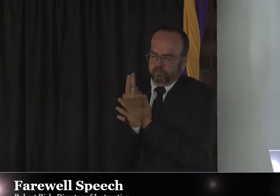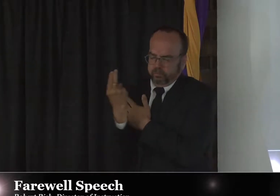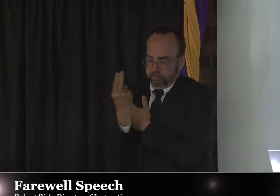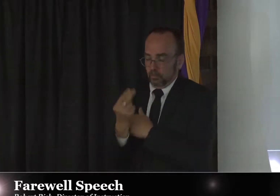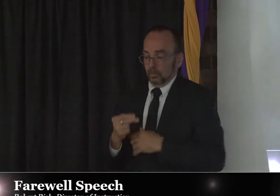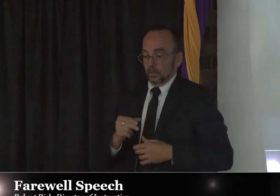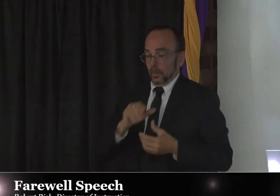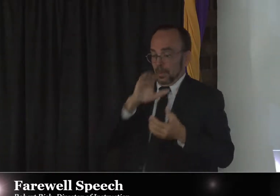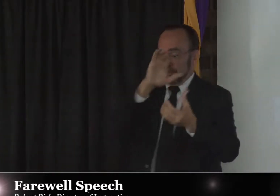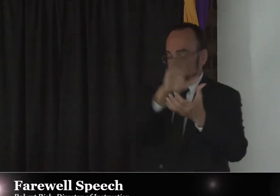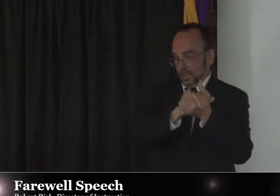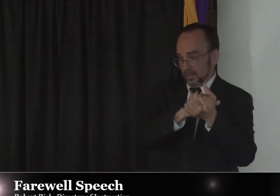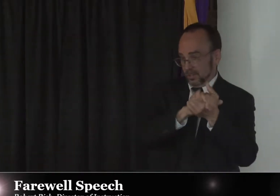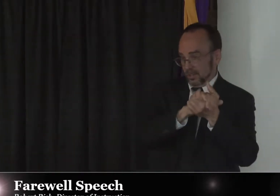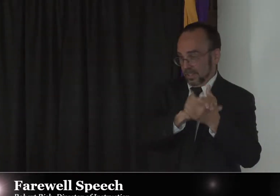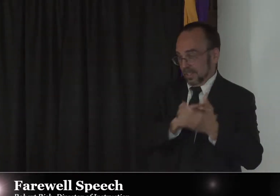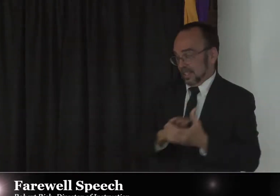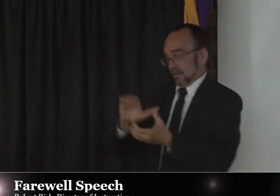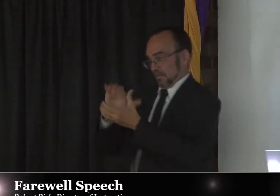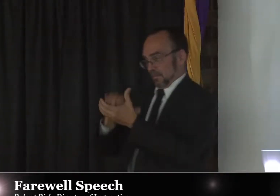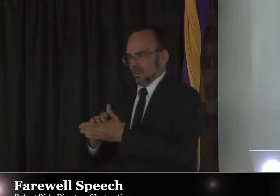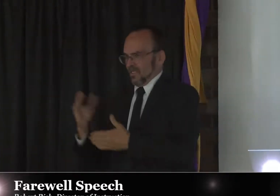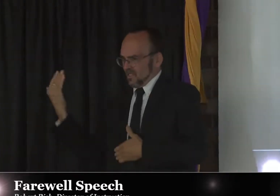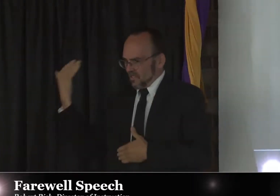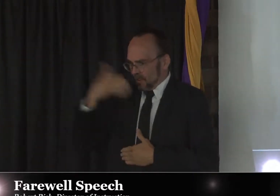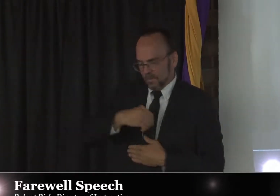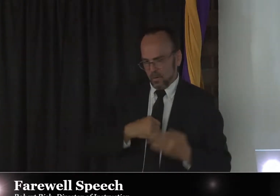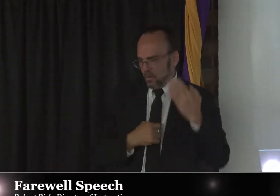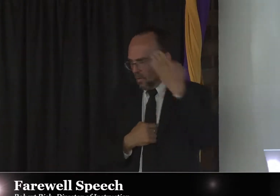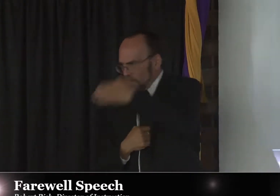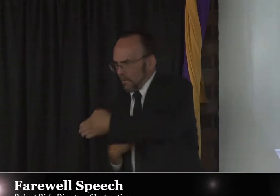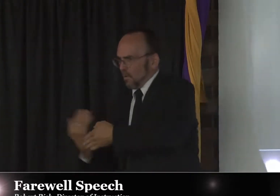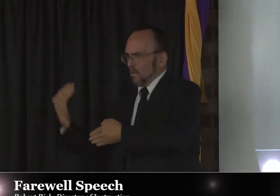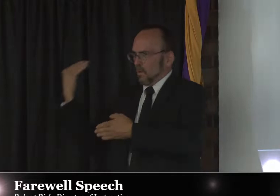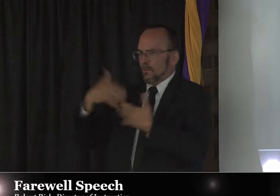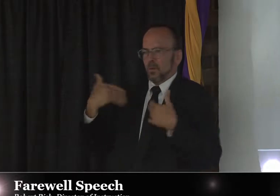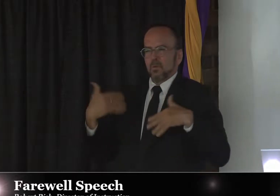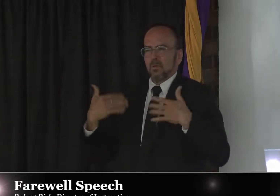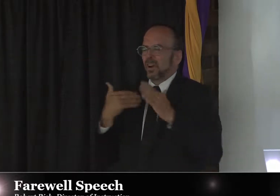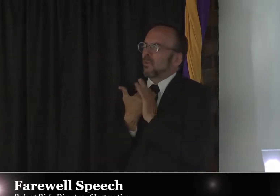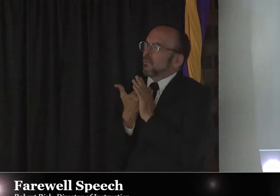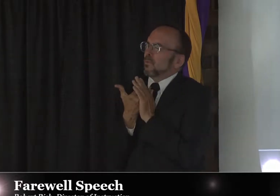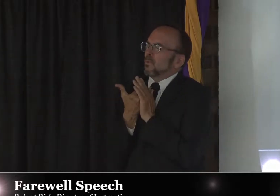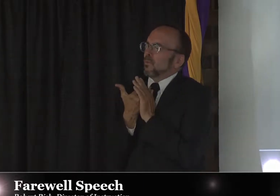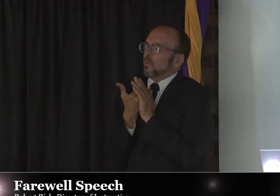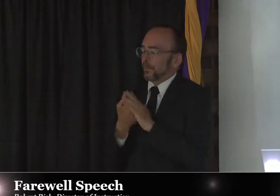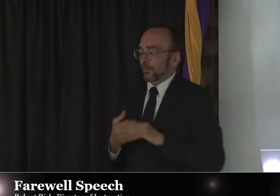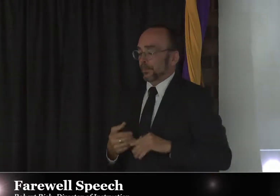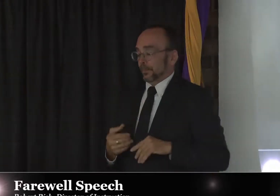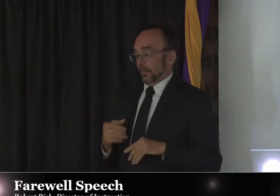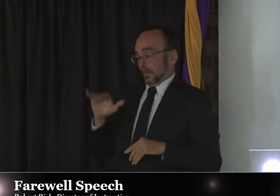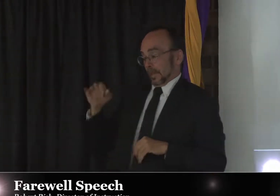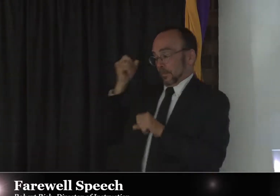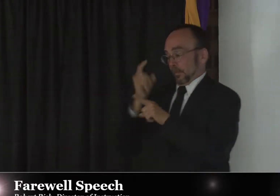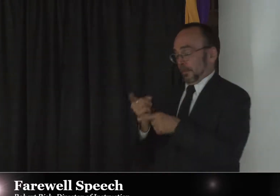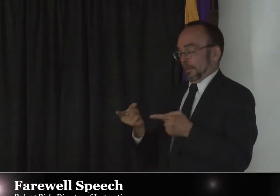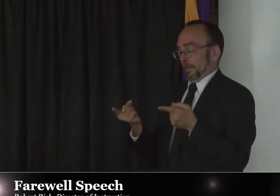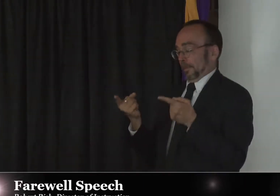close together as friends. One got married, the other got married. They'd go over to each other's houses, so close.